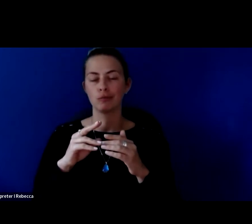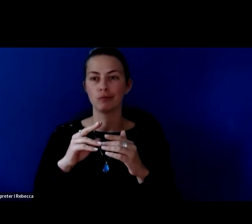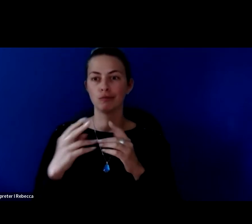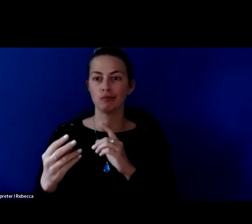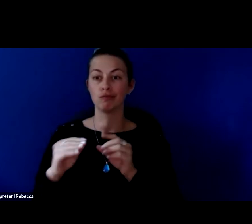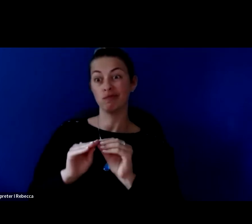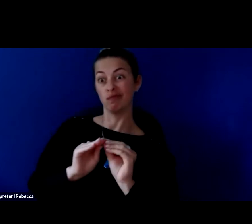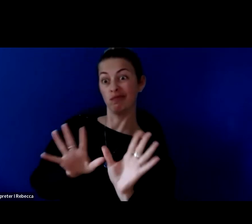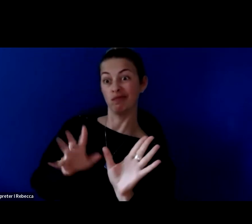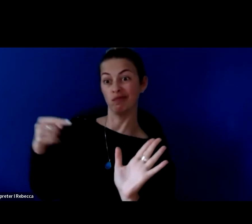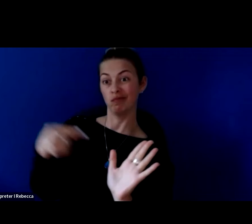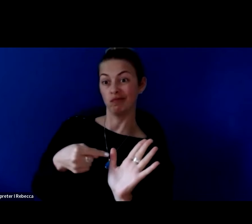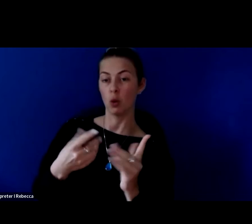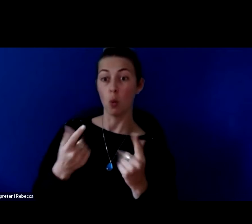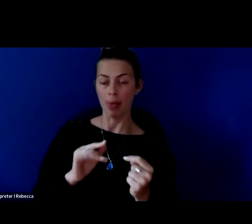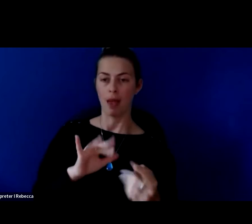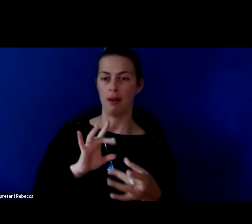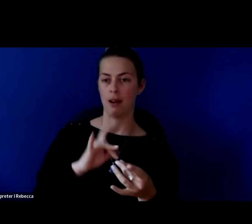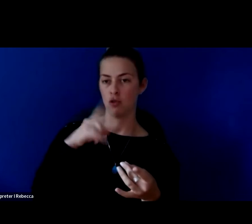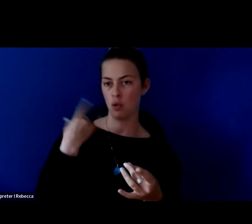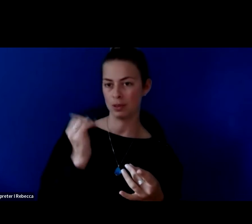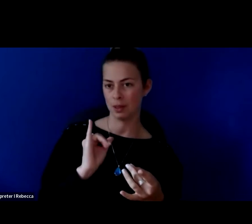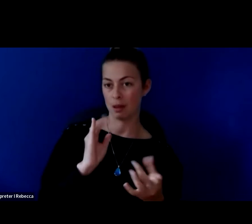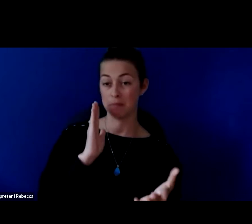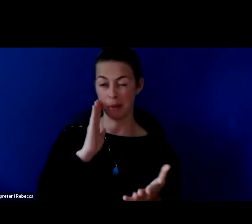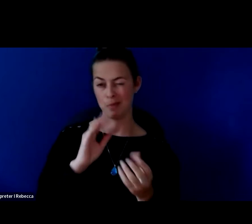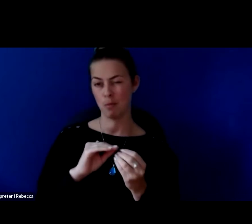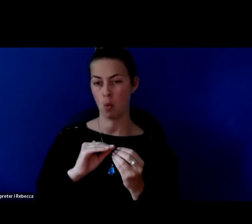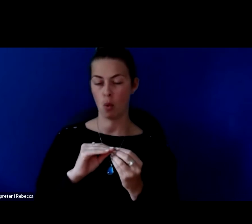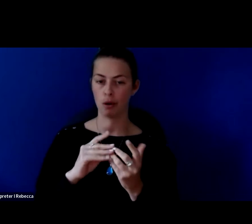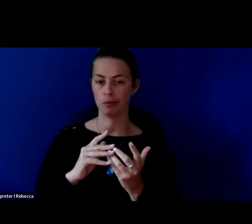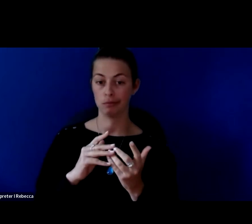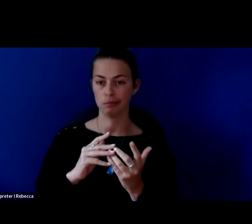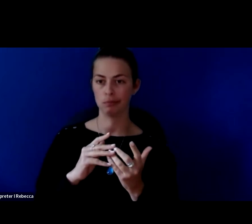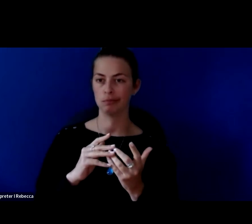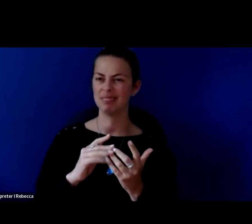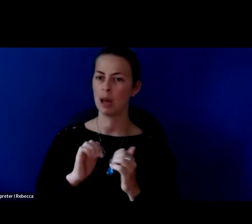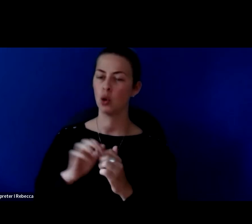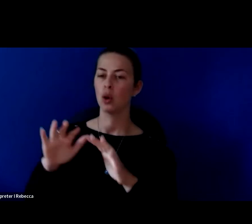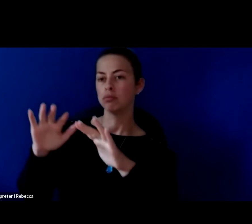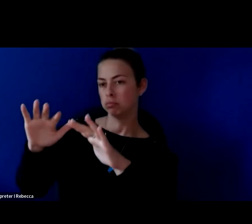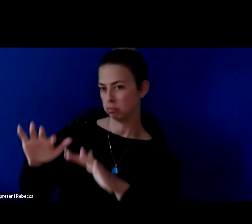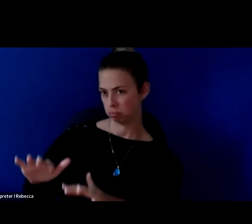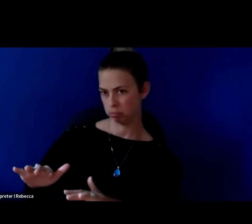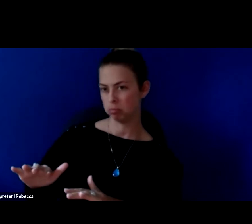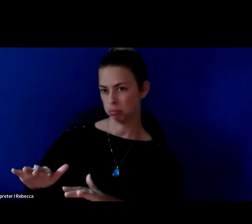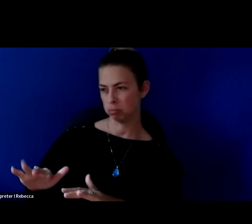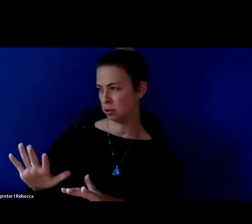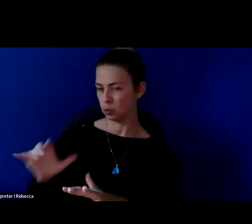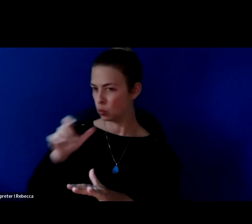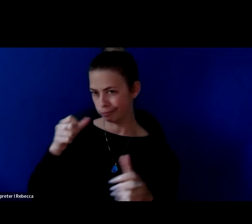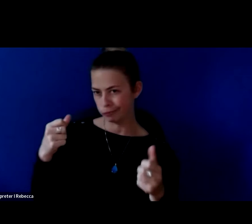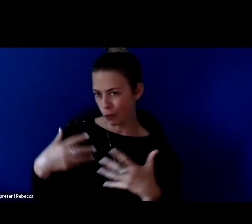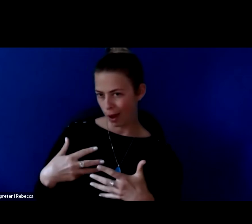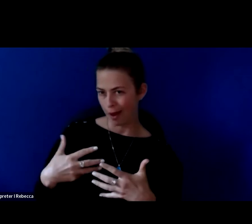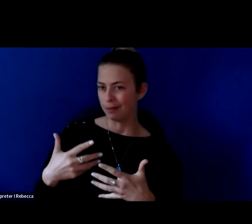might also be a part of this. Maybe a soft way out of this, right? A way to allay people's fears and to make them